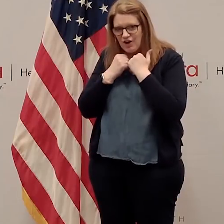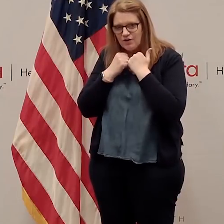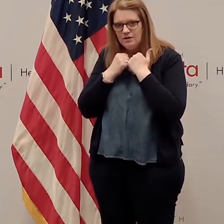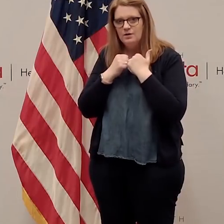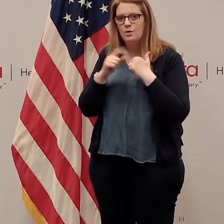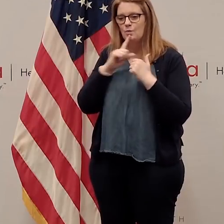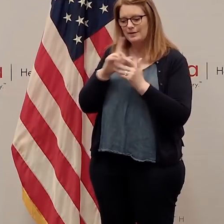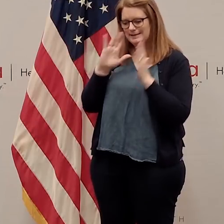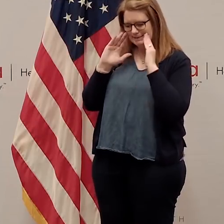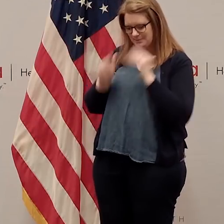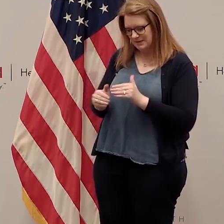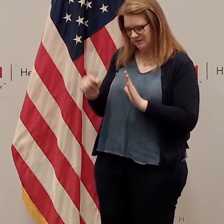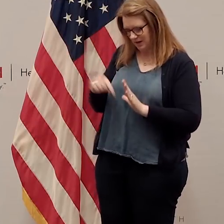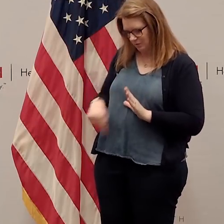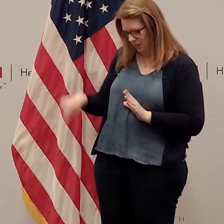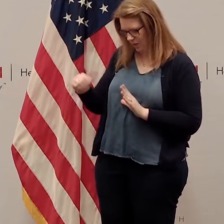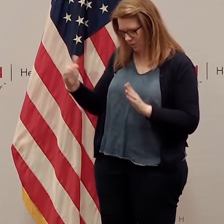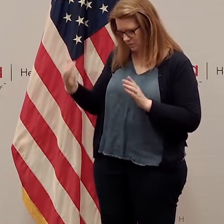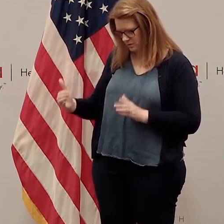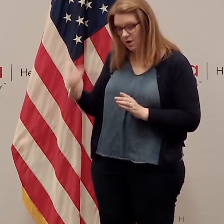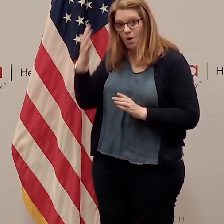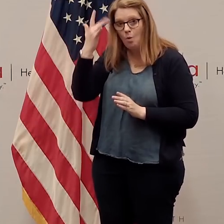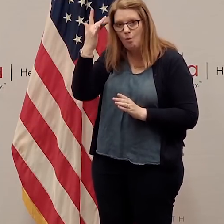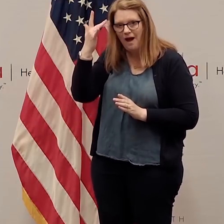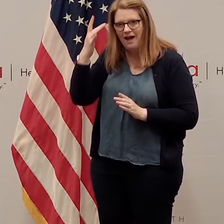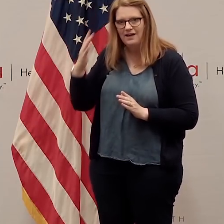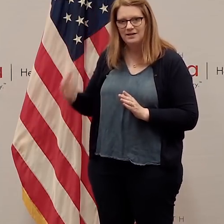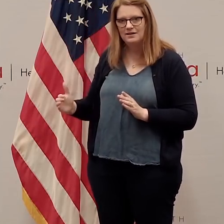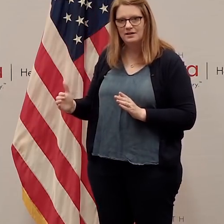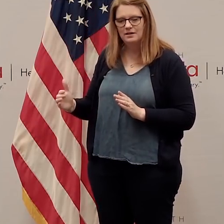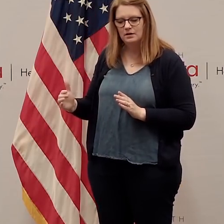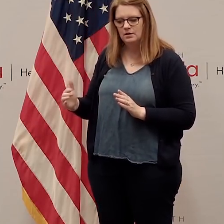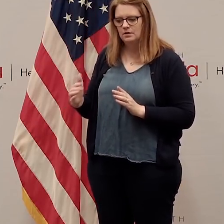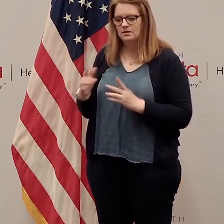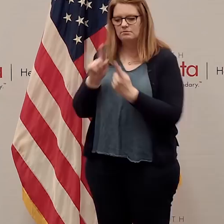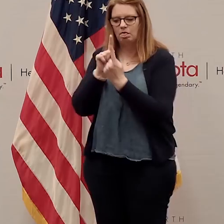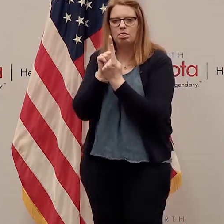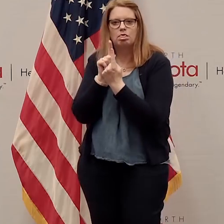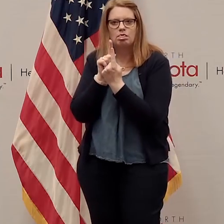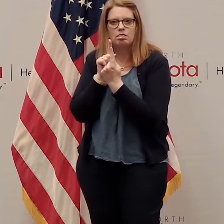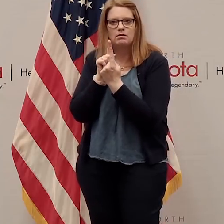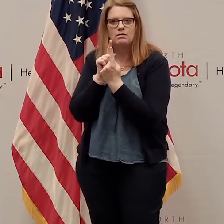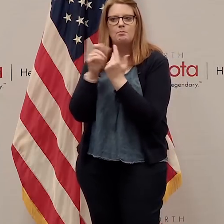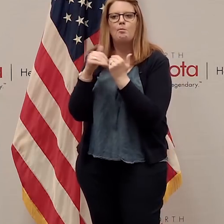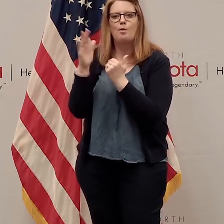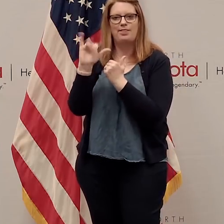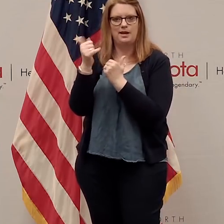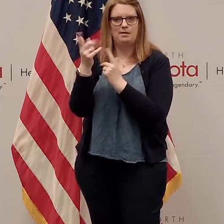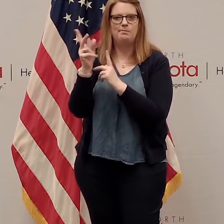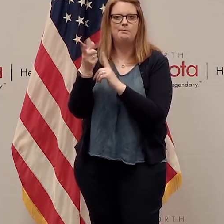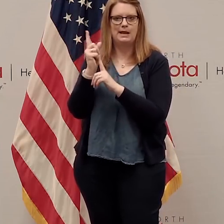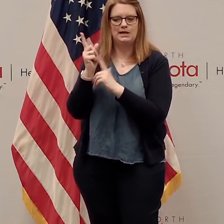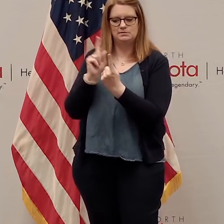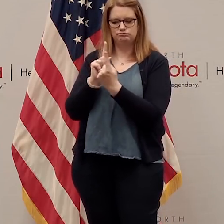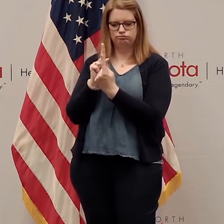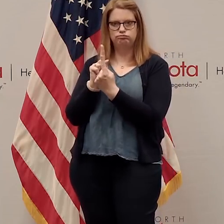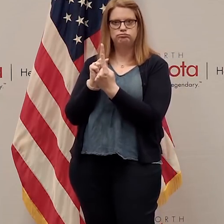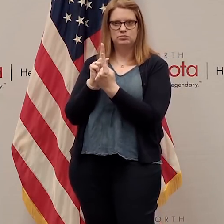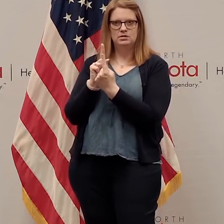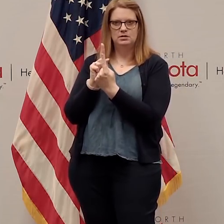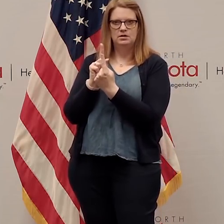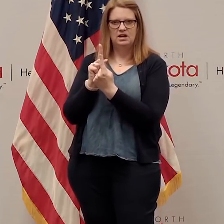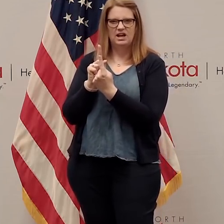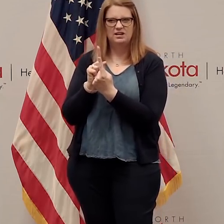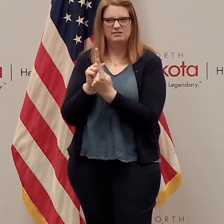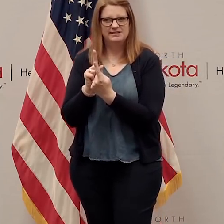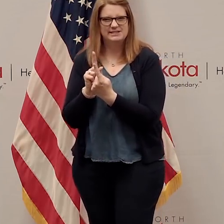targeted those because that was where we had contact of less than 6 feet for more than 10 minutes, almost as a necessity